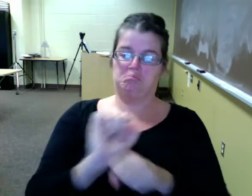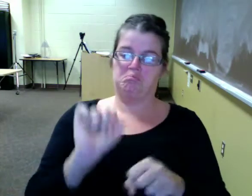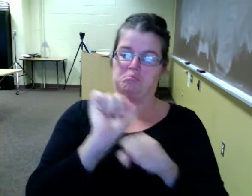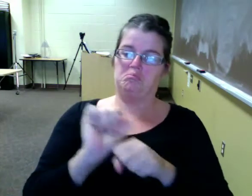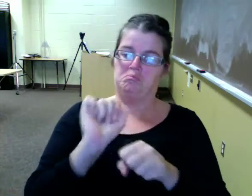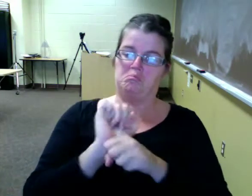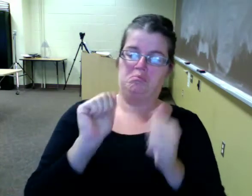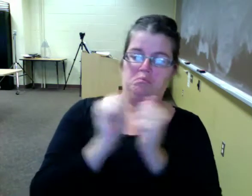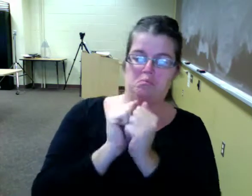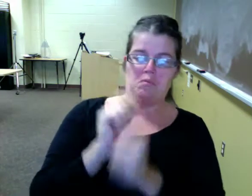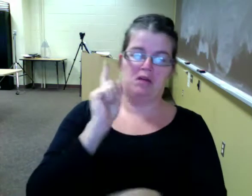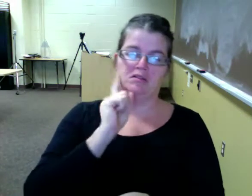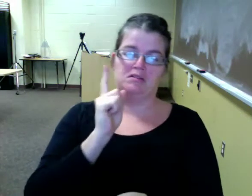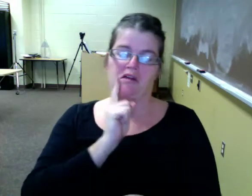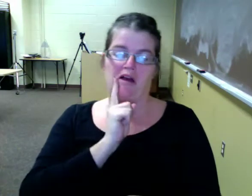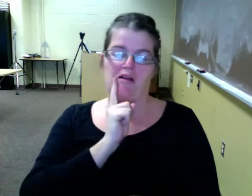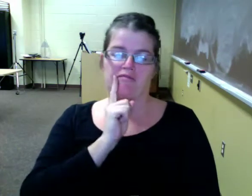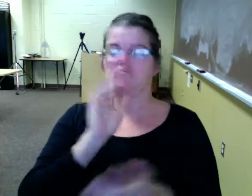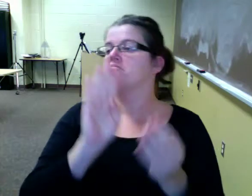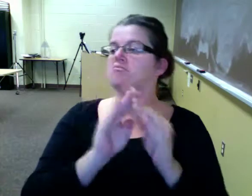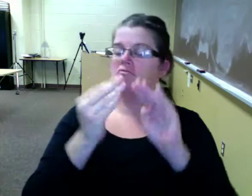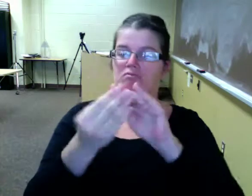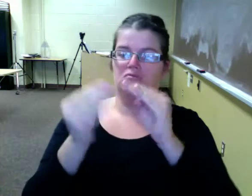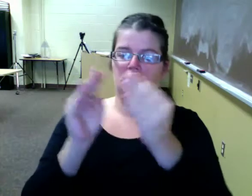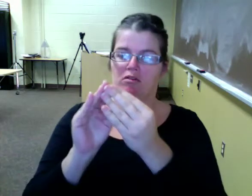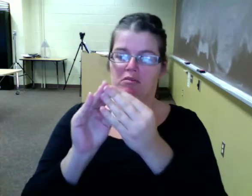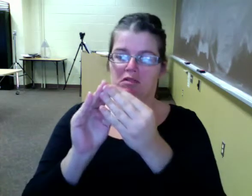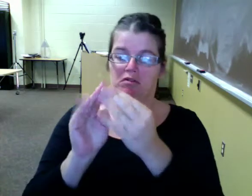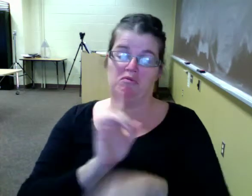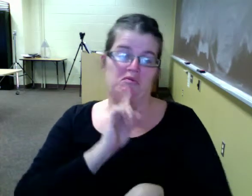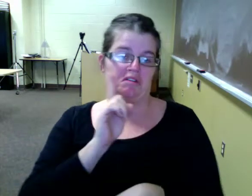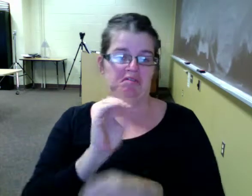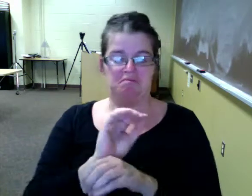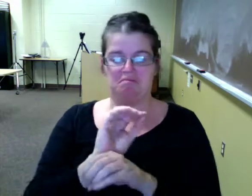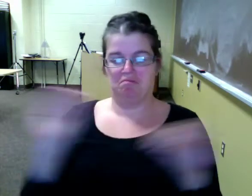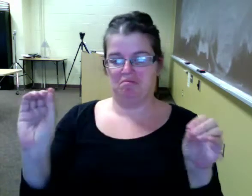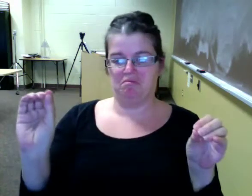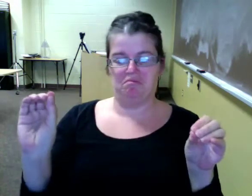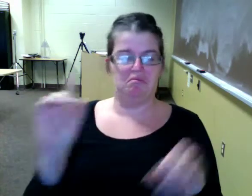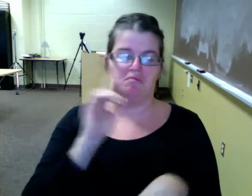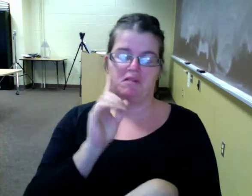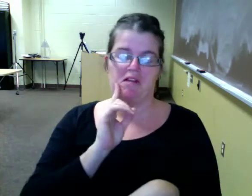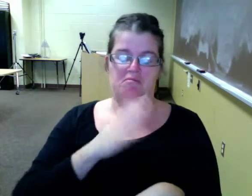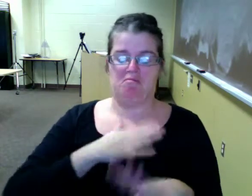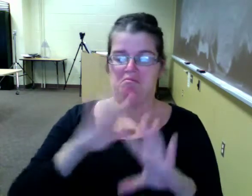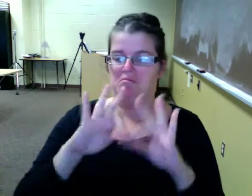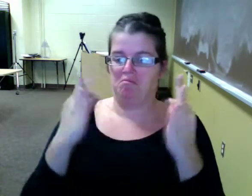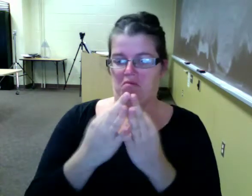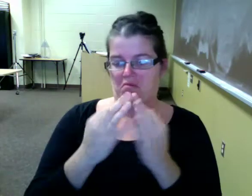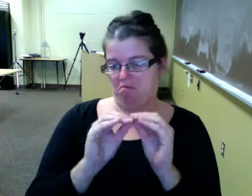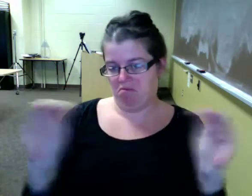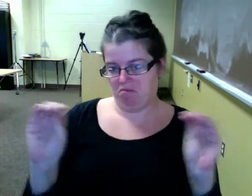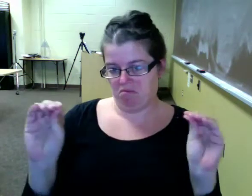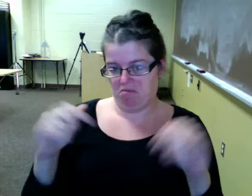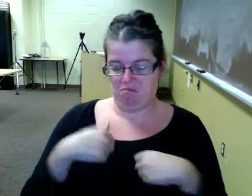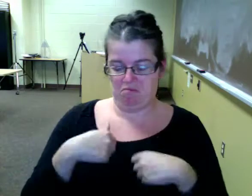It's a circuitous route. There are no deaf people in my family, but after I finished graduate school, I went